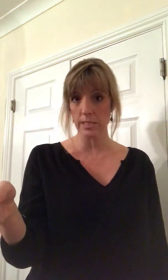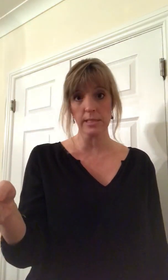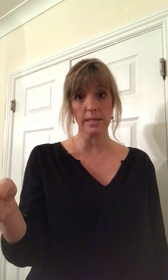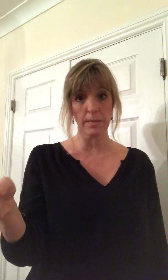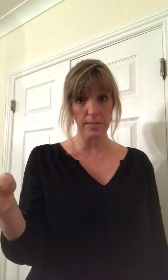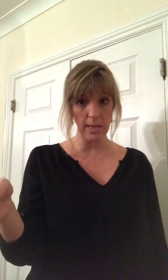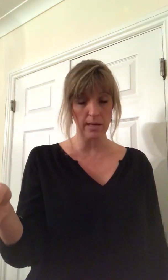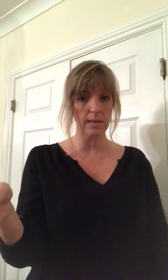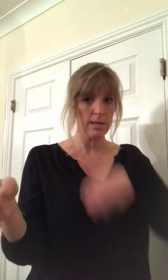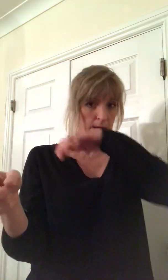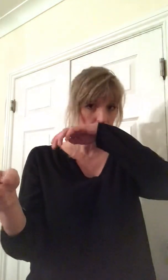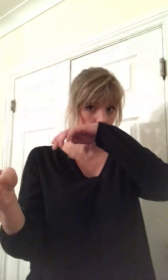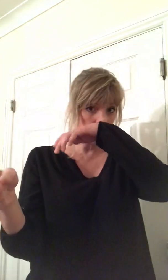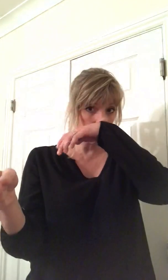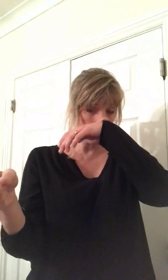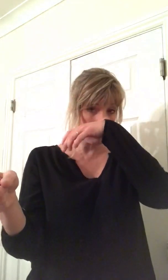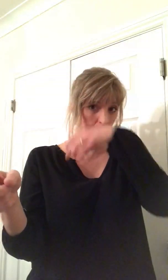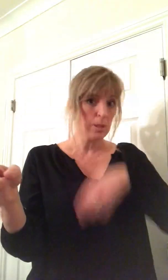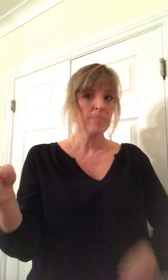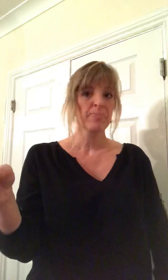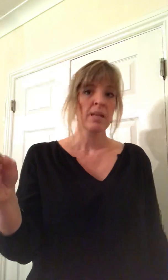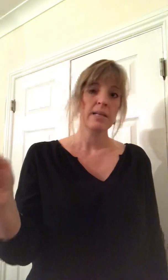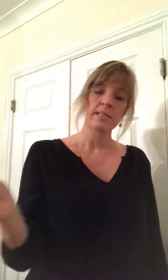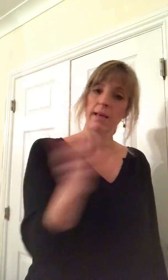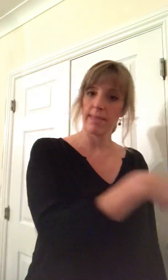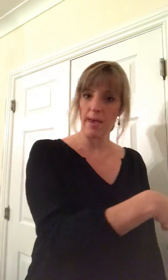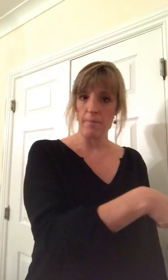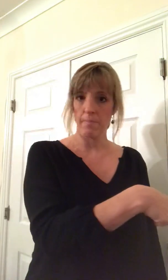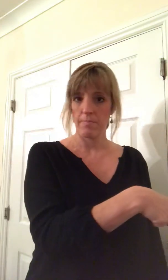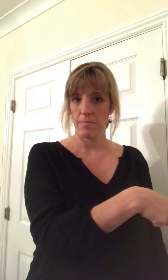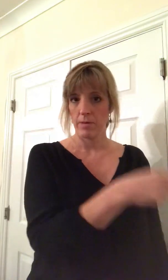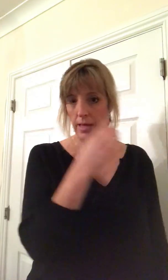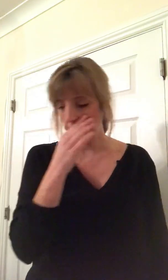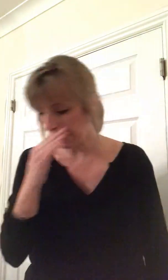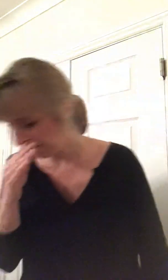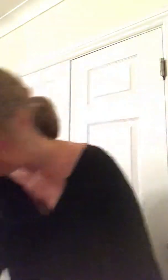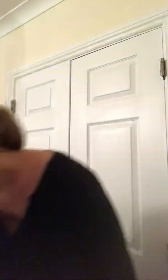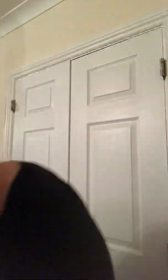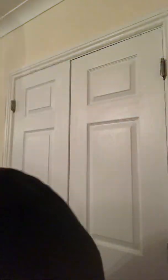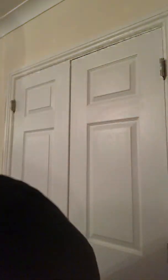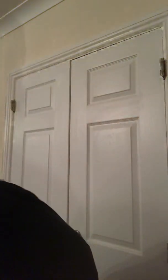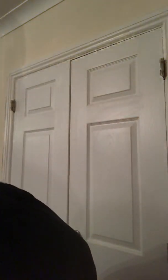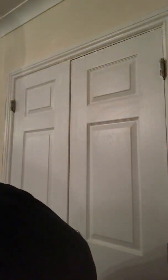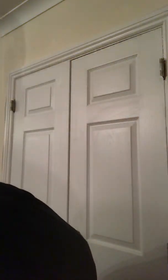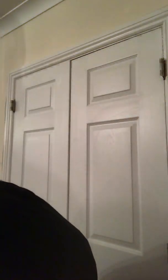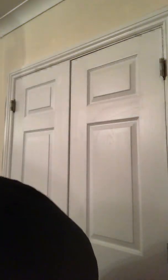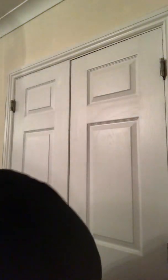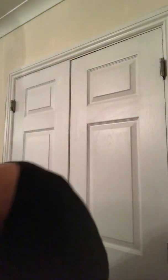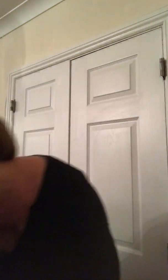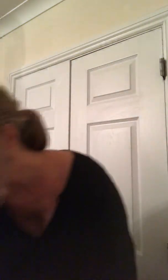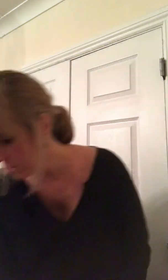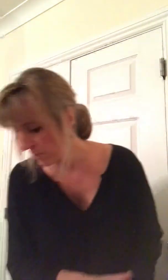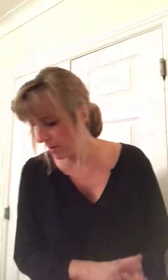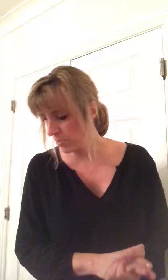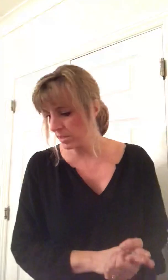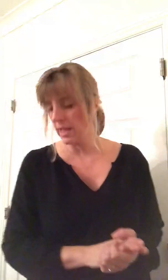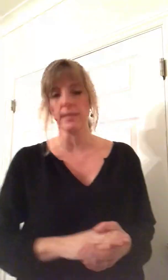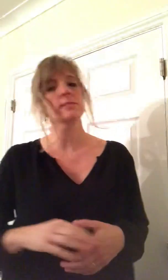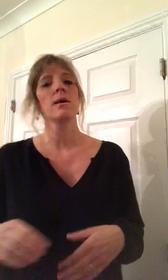is that I'm telling to do something, tell them, okay? So that's a directional one. We'll talk about more in class.